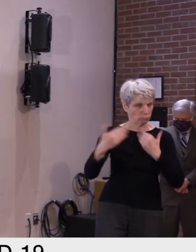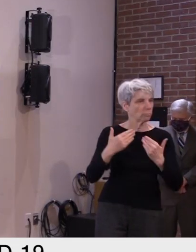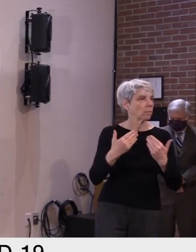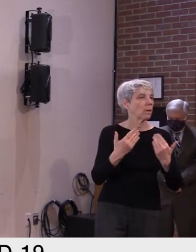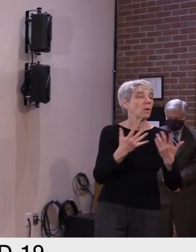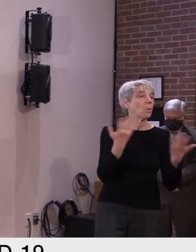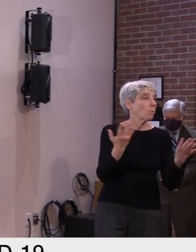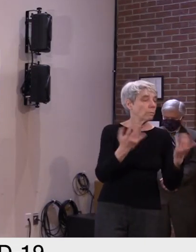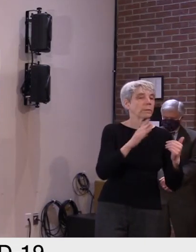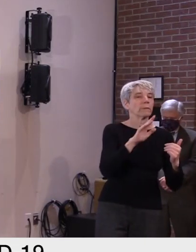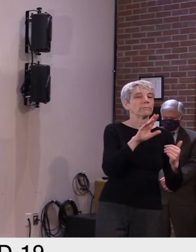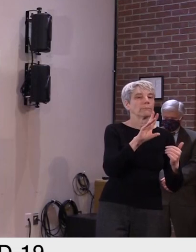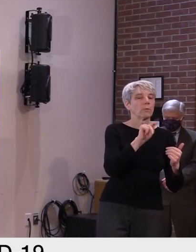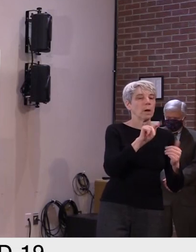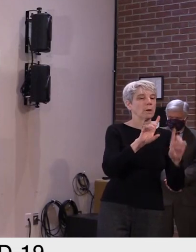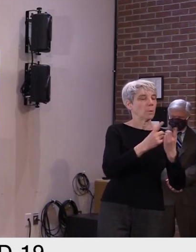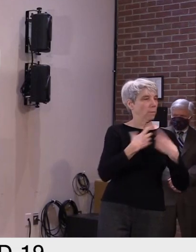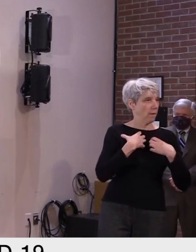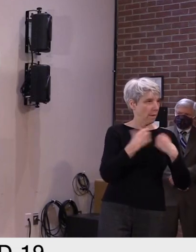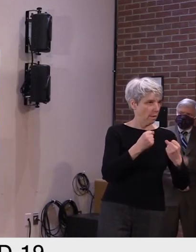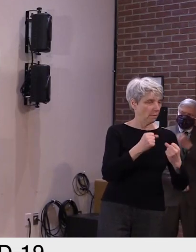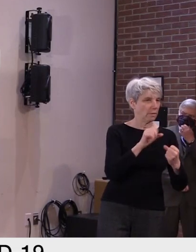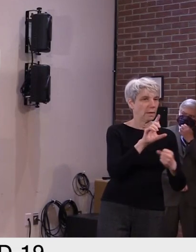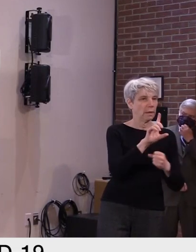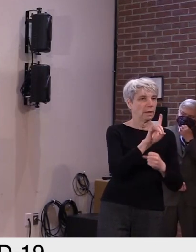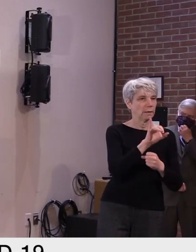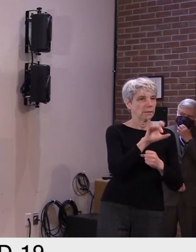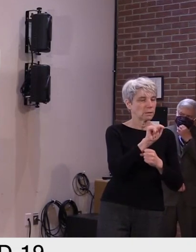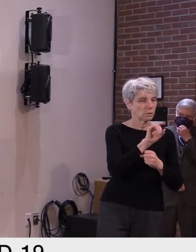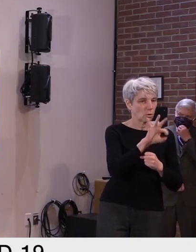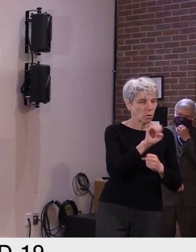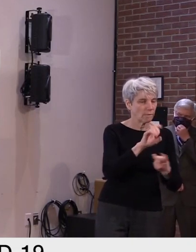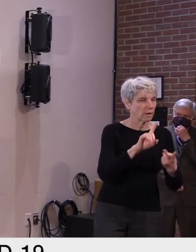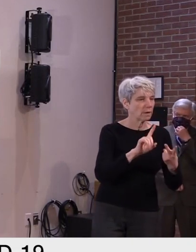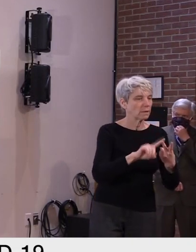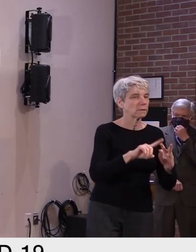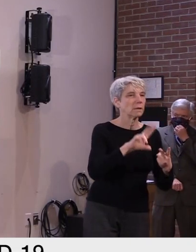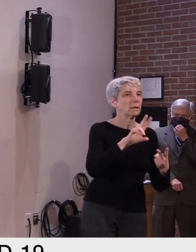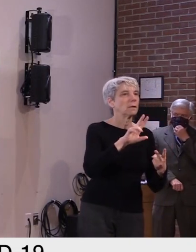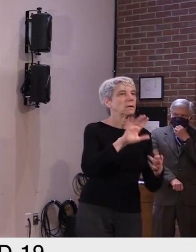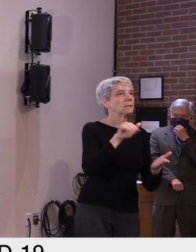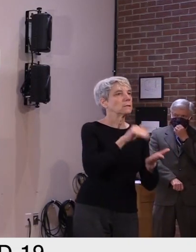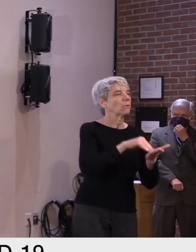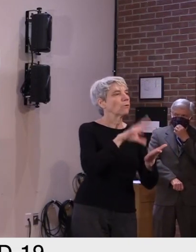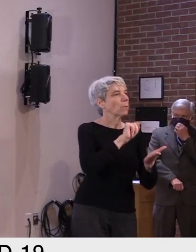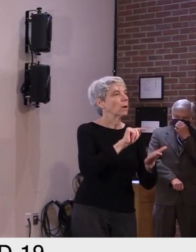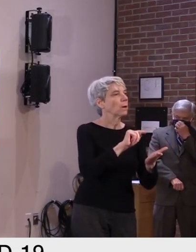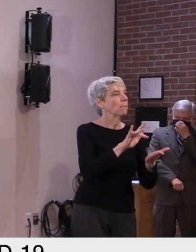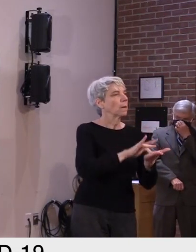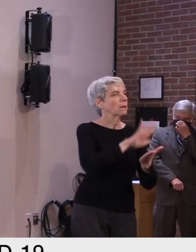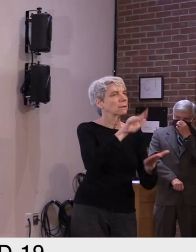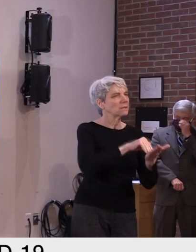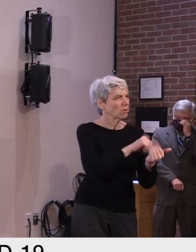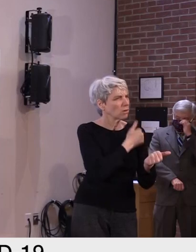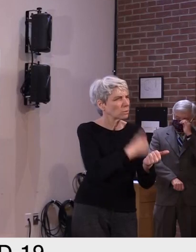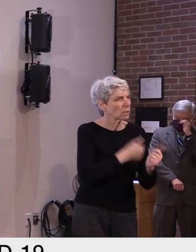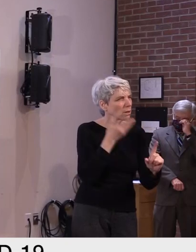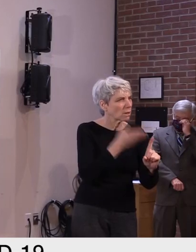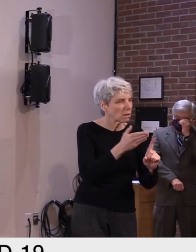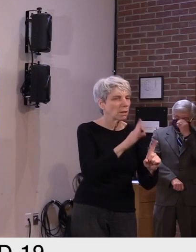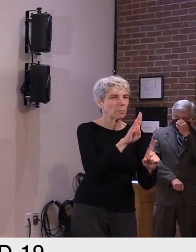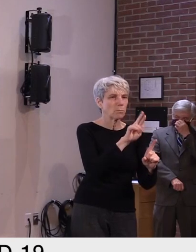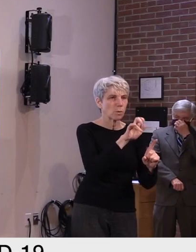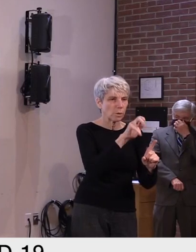through the collaborative work of Central Vermont Medical Center, and through some of the commercial pharmacy enterprises as